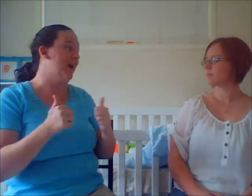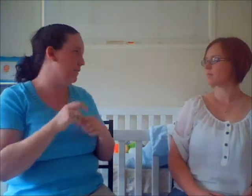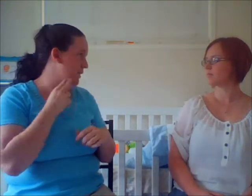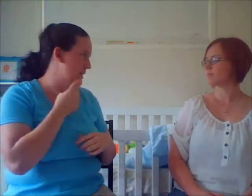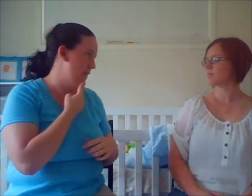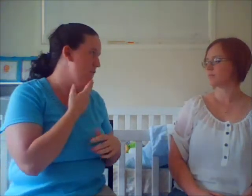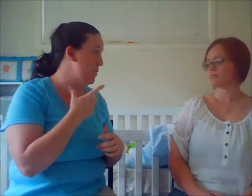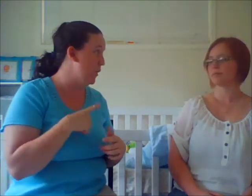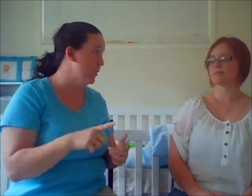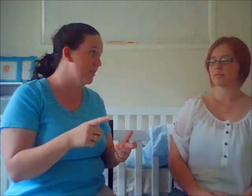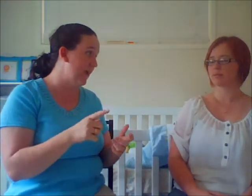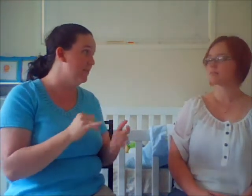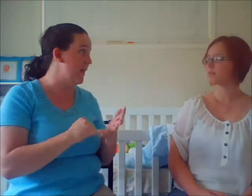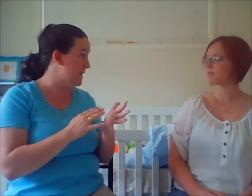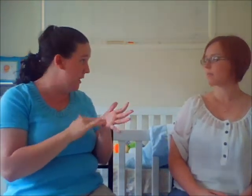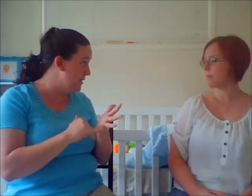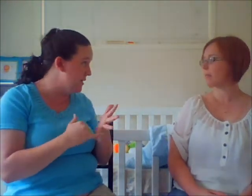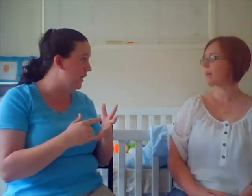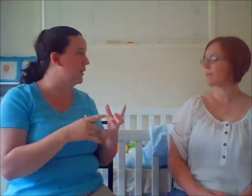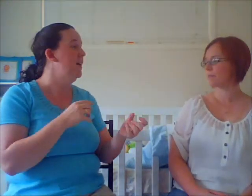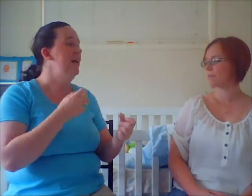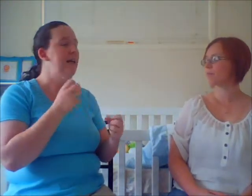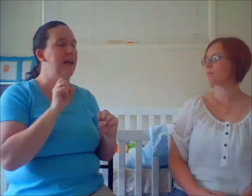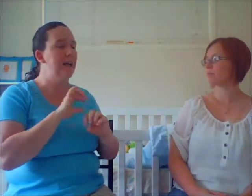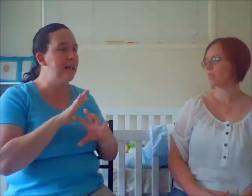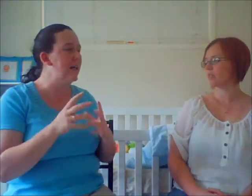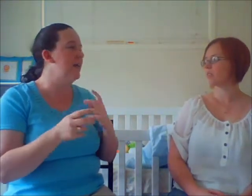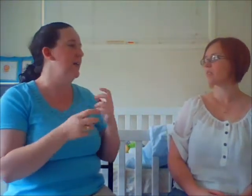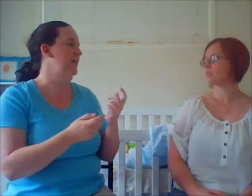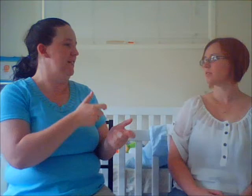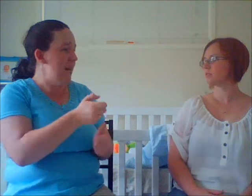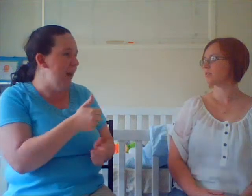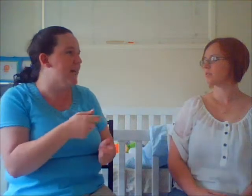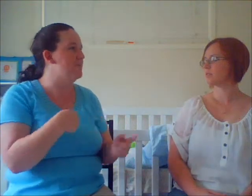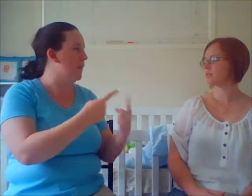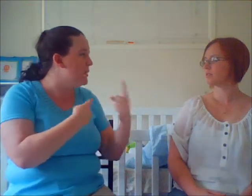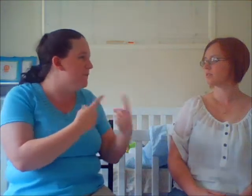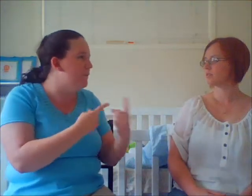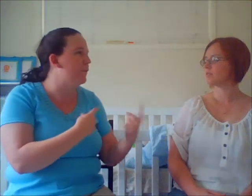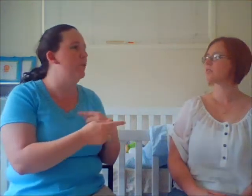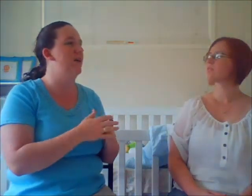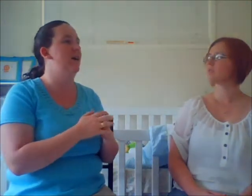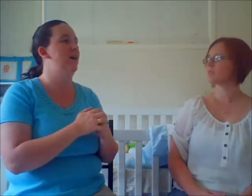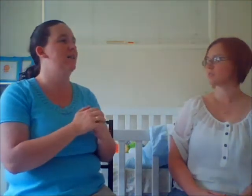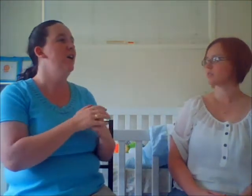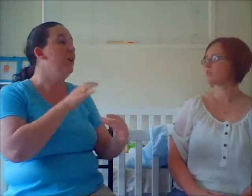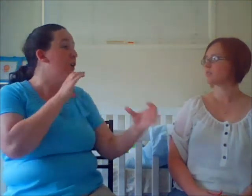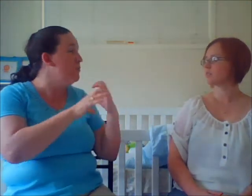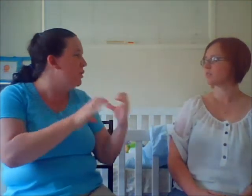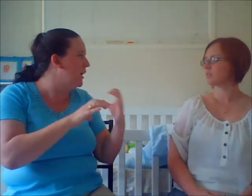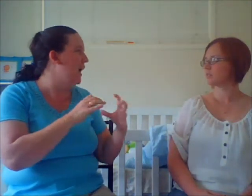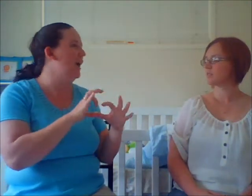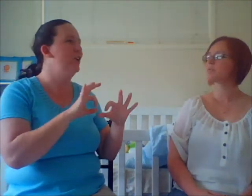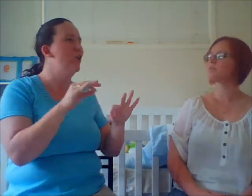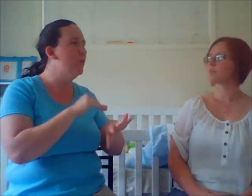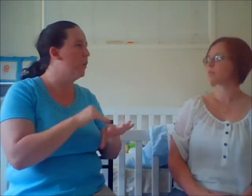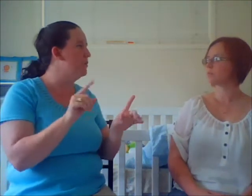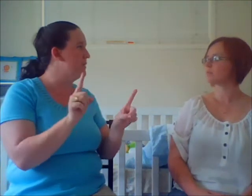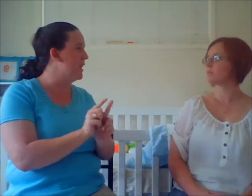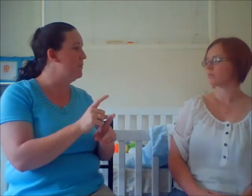for the deaf because of SMS. They can clearly text backwards and forwards, communicate, no problems the same as